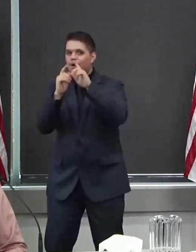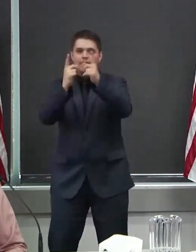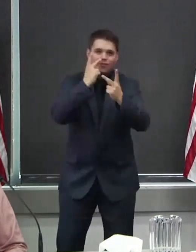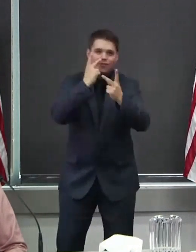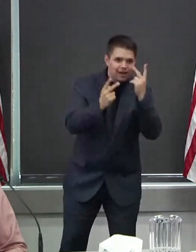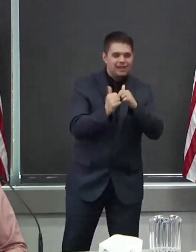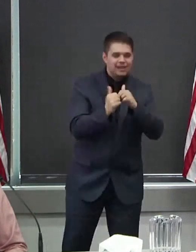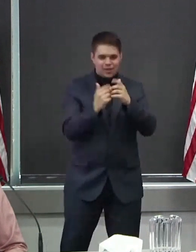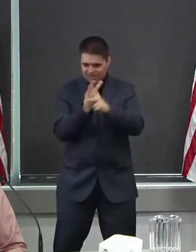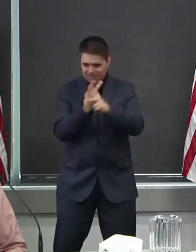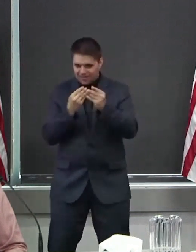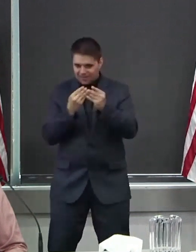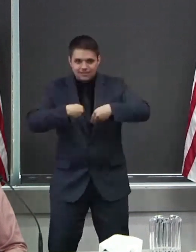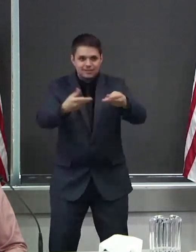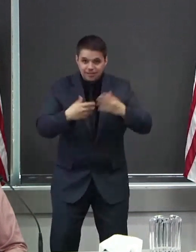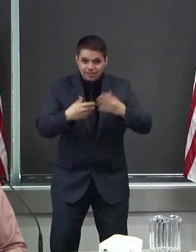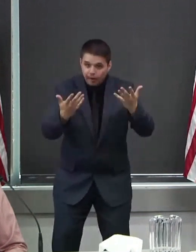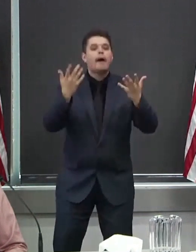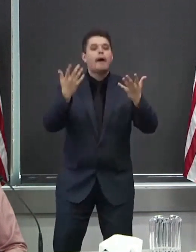hand touching